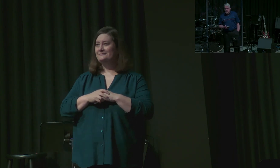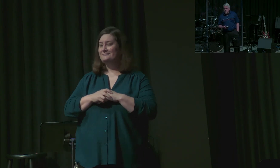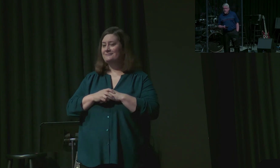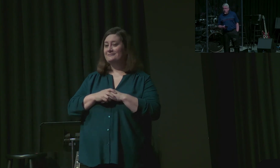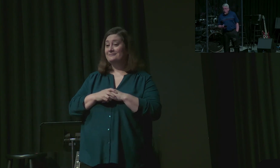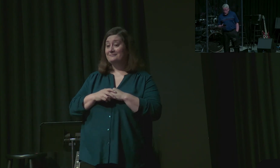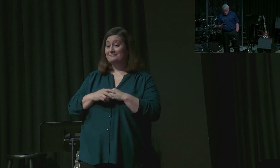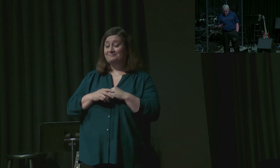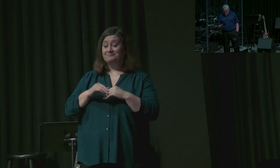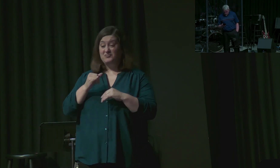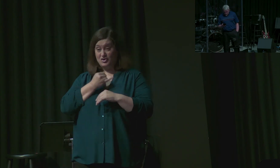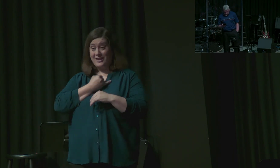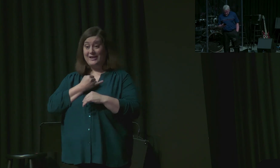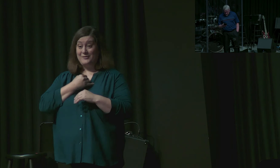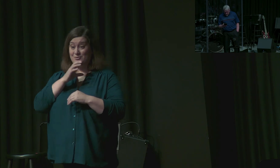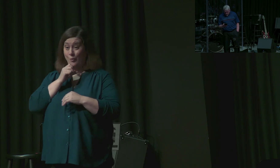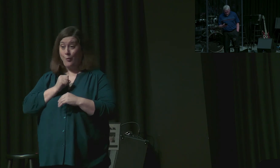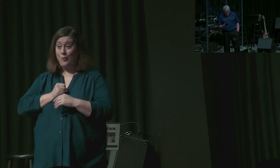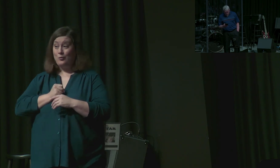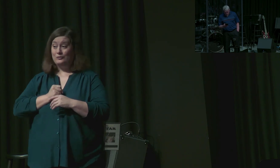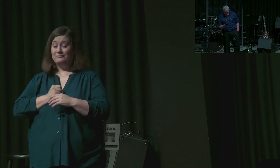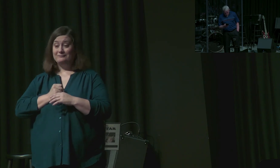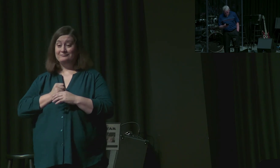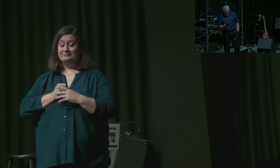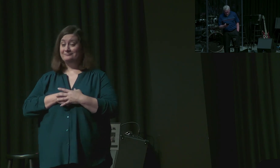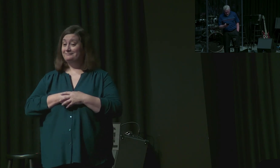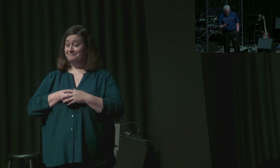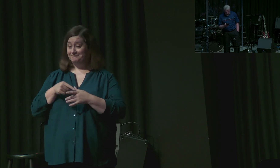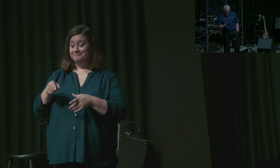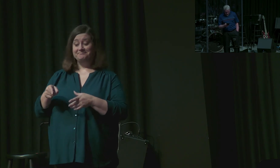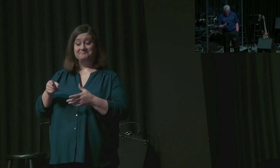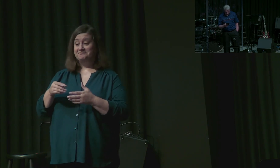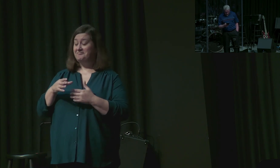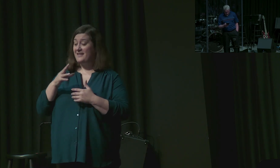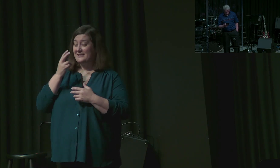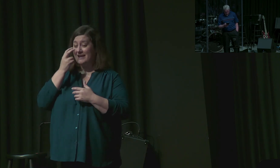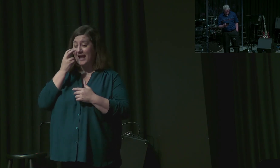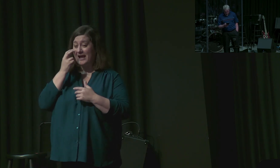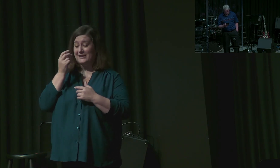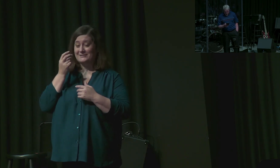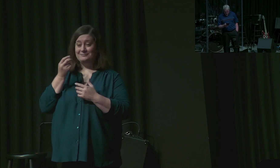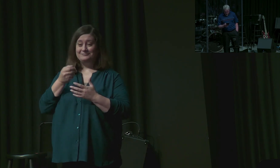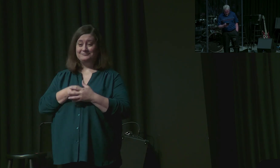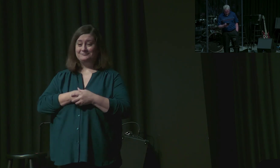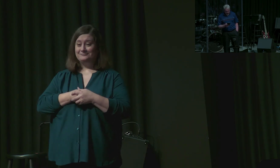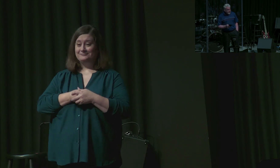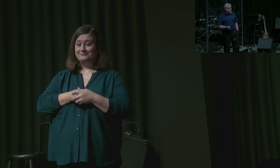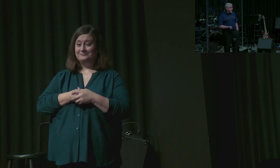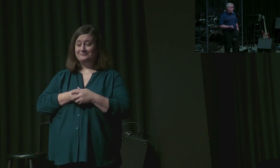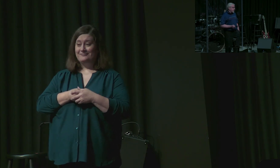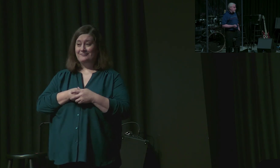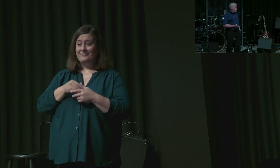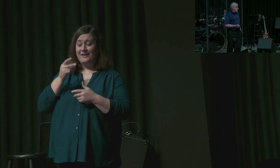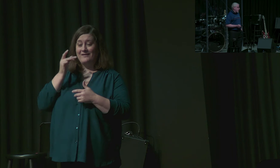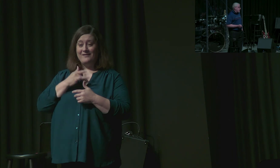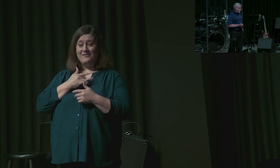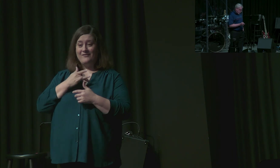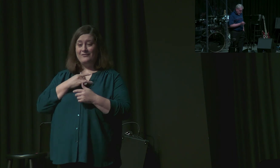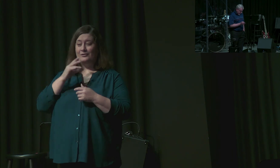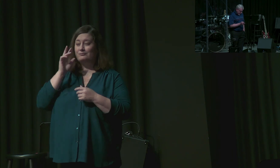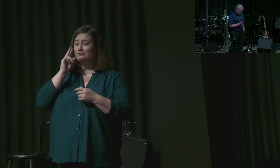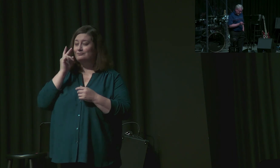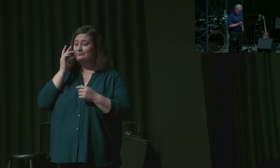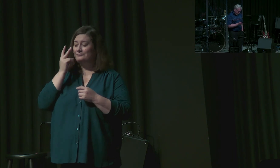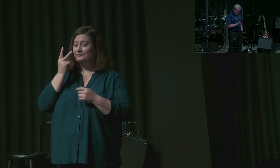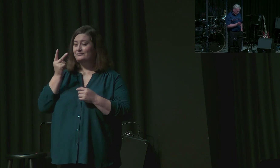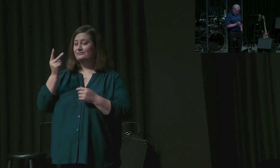Jacob, old and firm and weak and ill, with eyes looking off into eternity. See two young